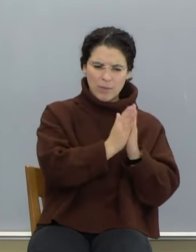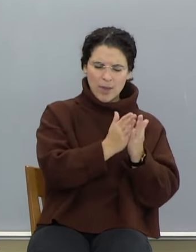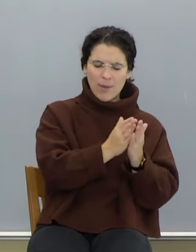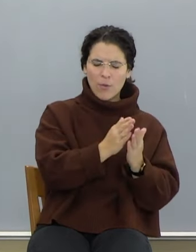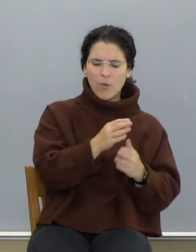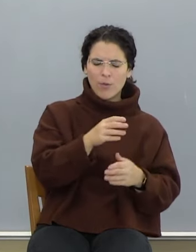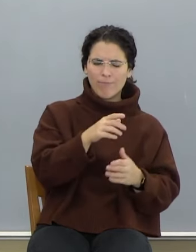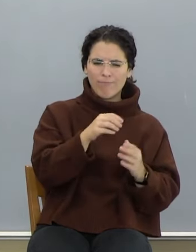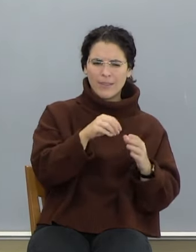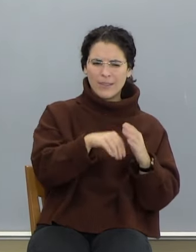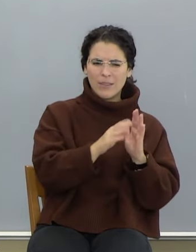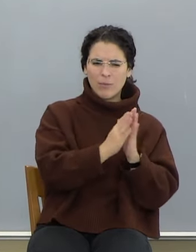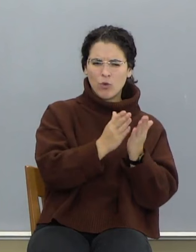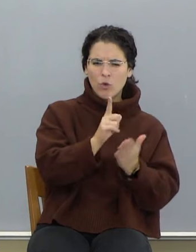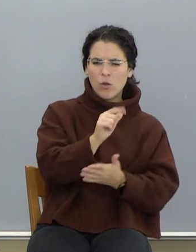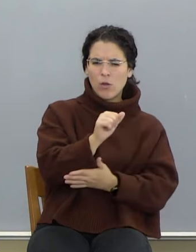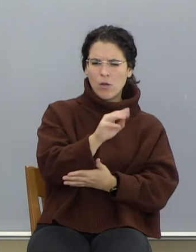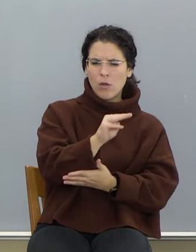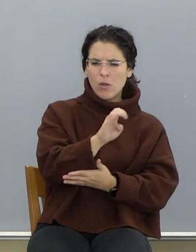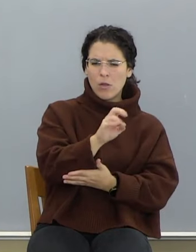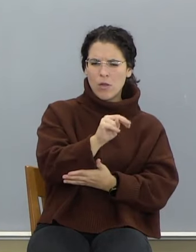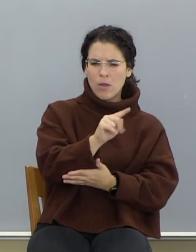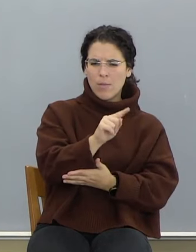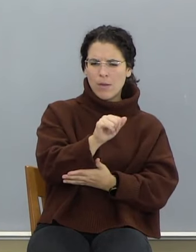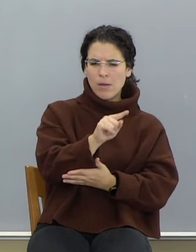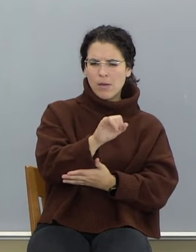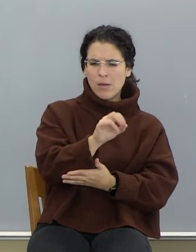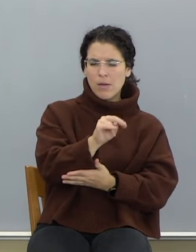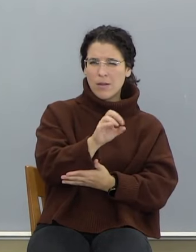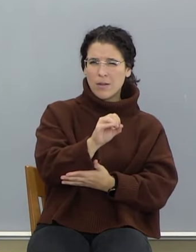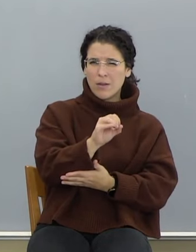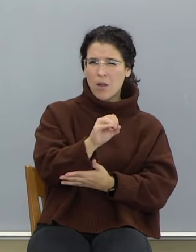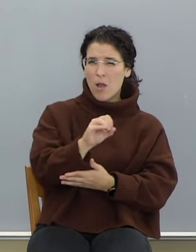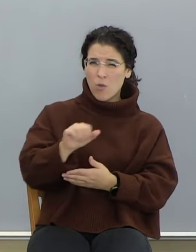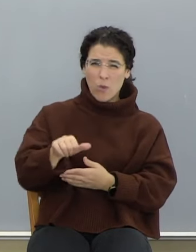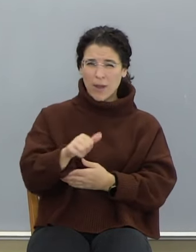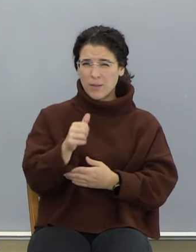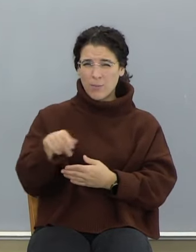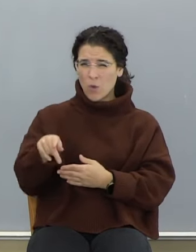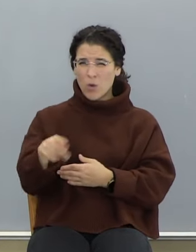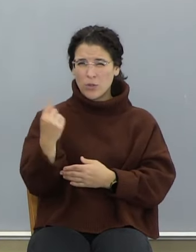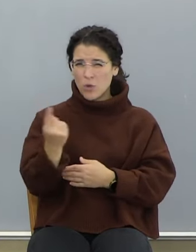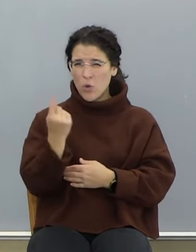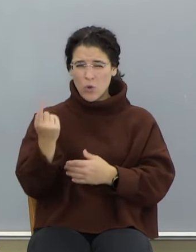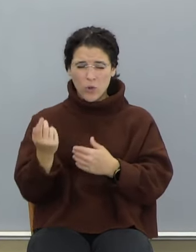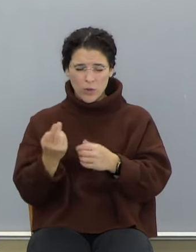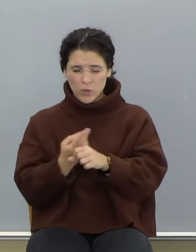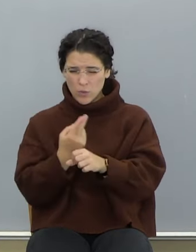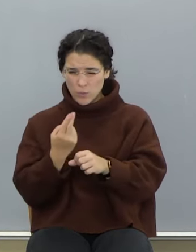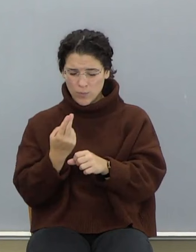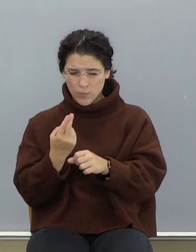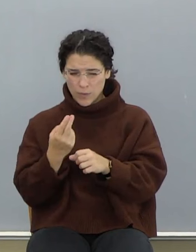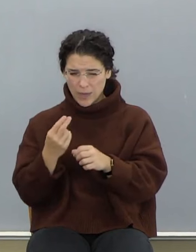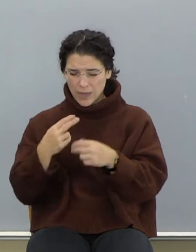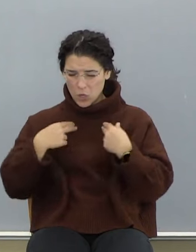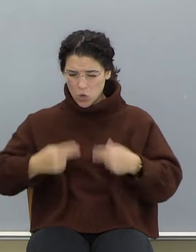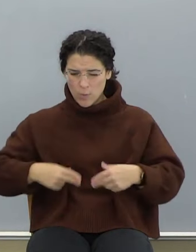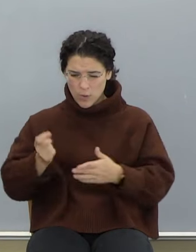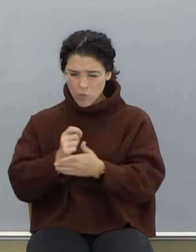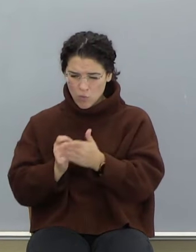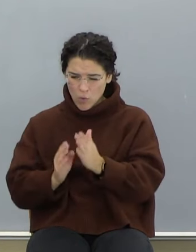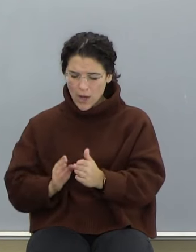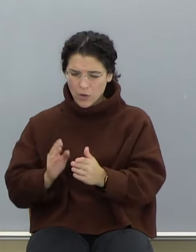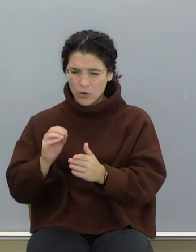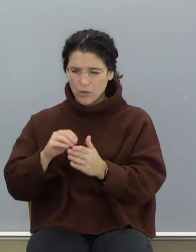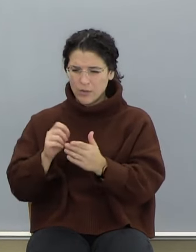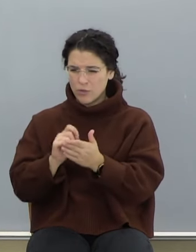only writer, human writer of Scripture, that uses the language peril or perilous.